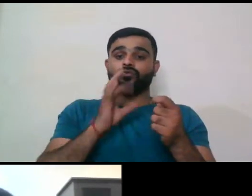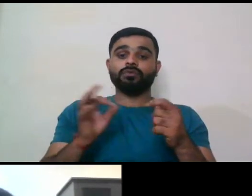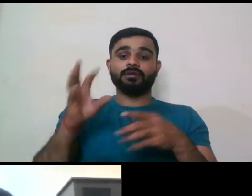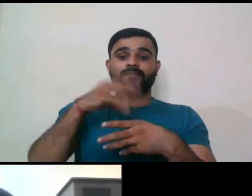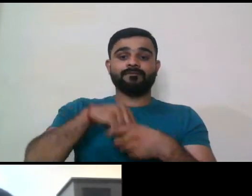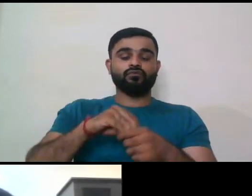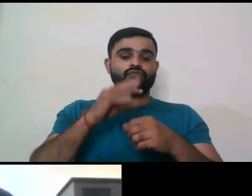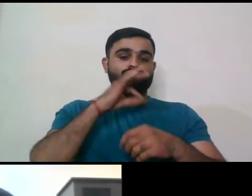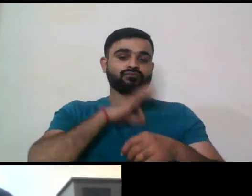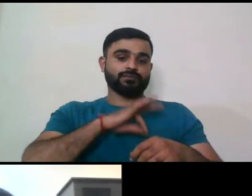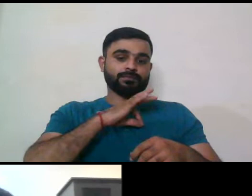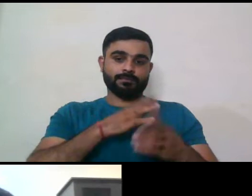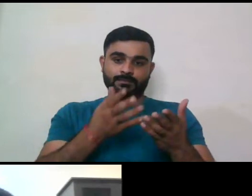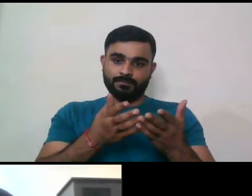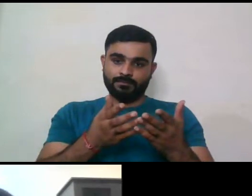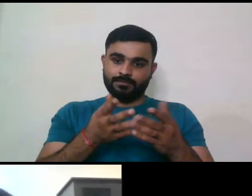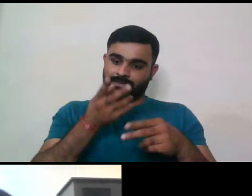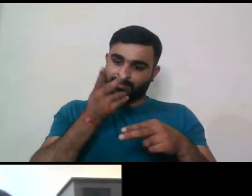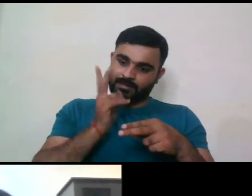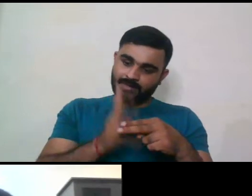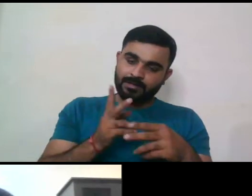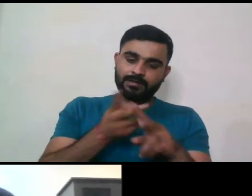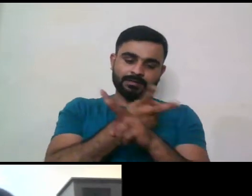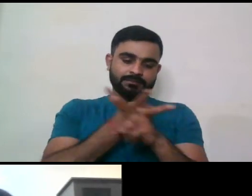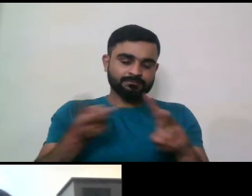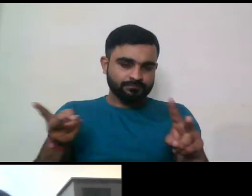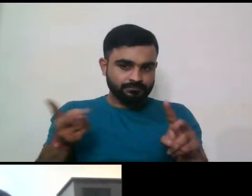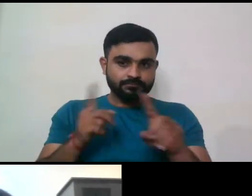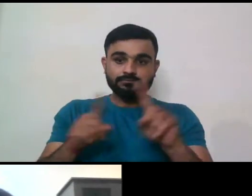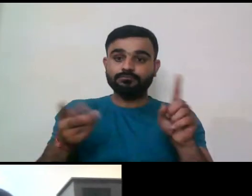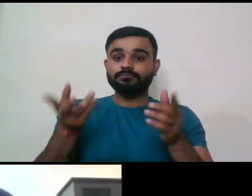the advantages of certainty,